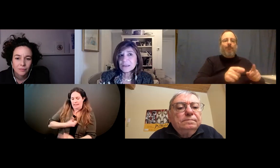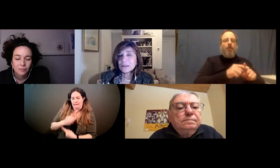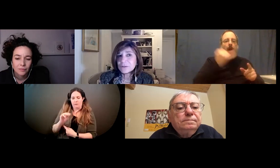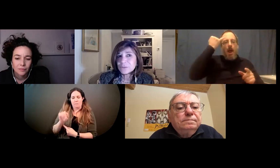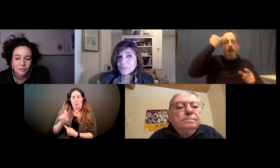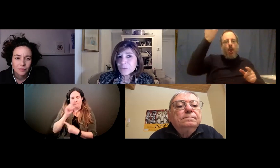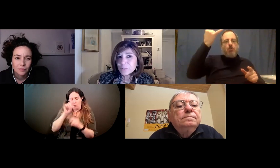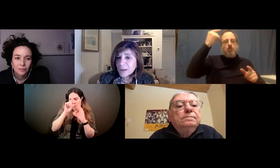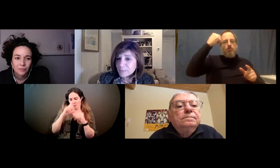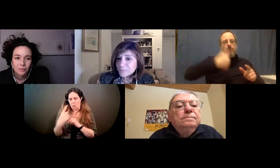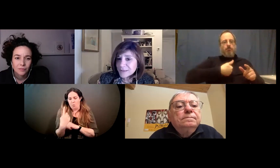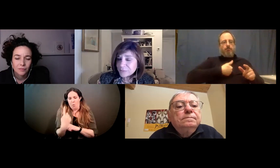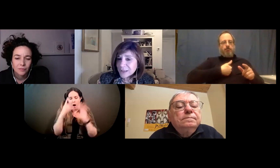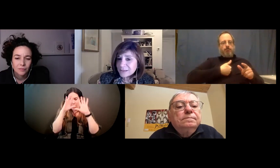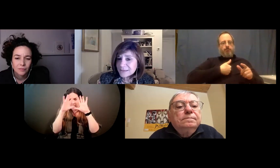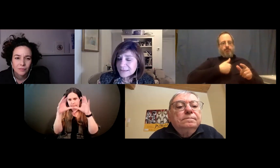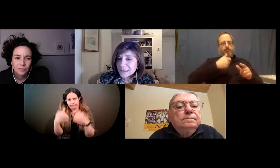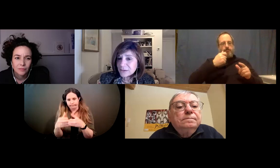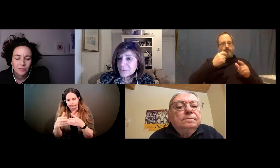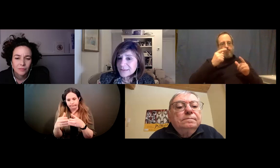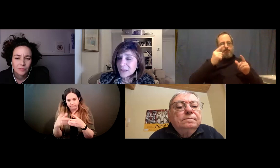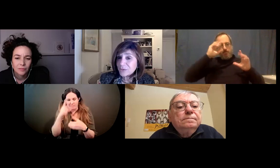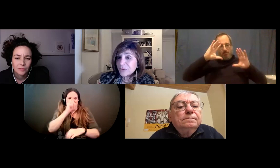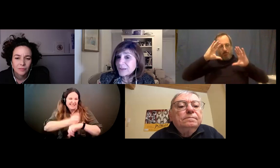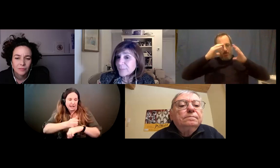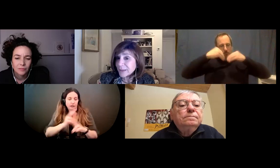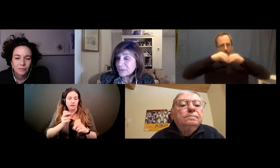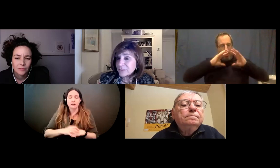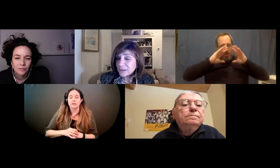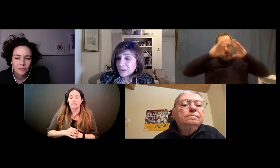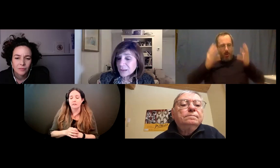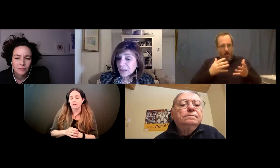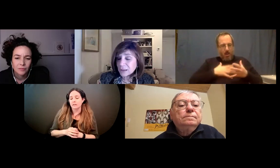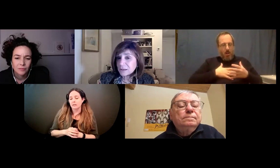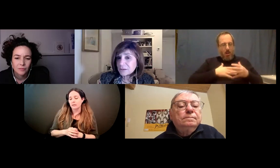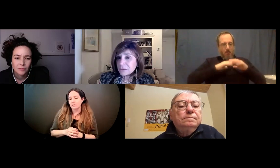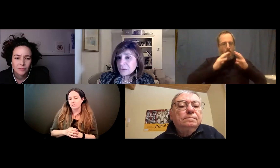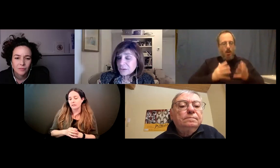And the problem for psychoanalysis now is how to think about,